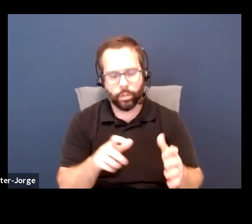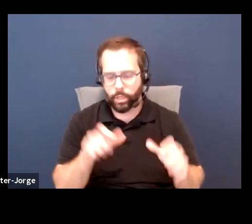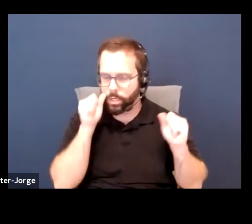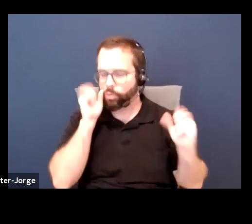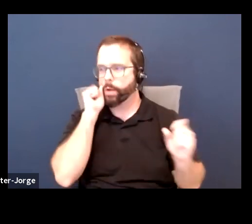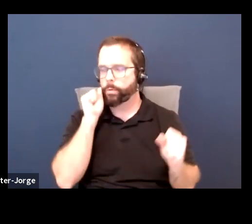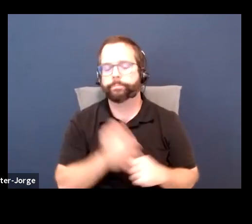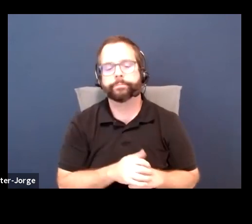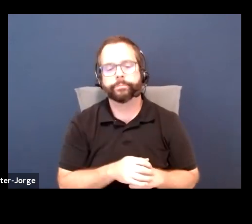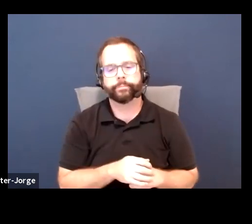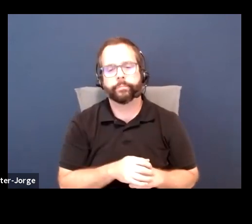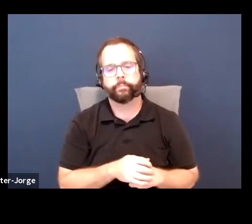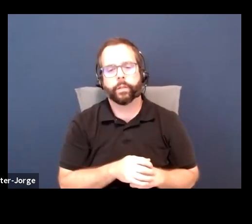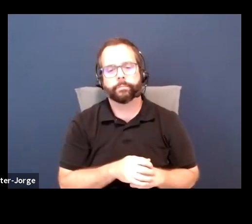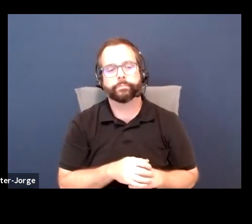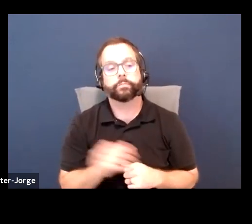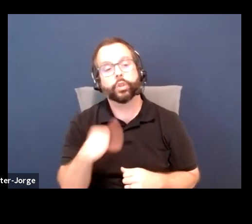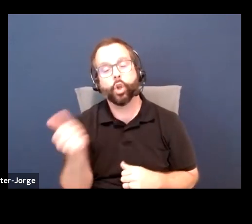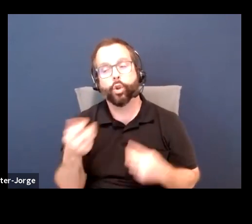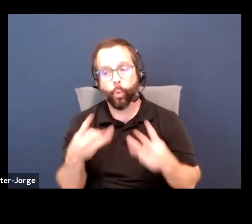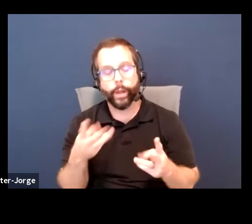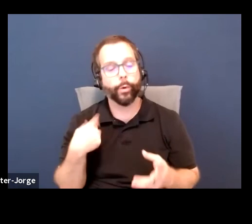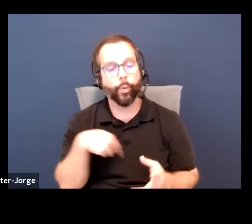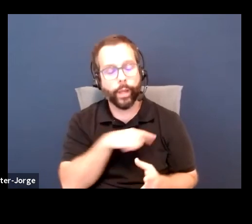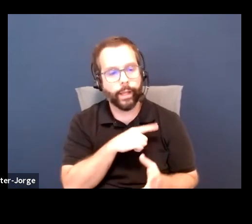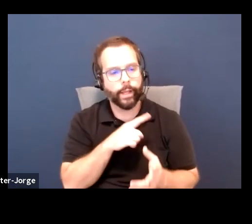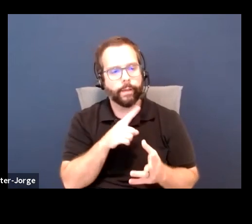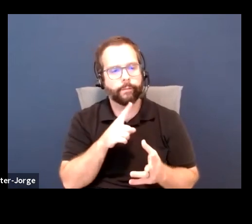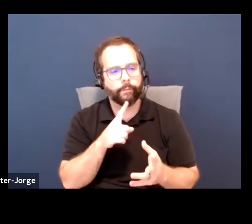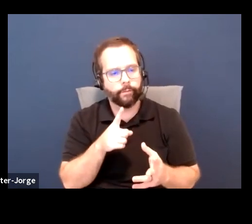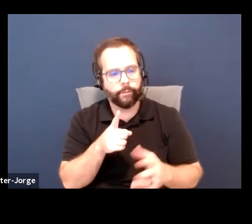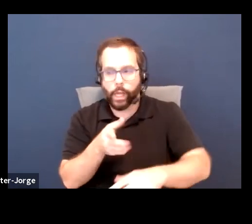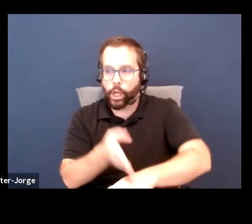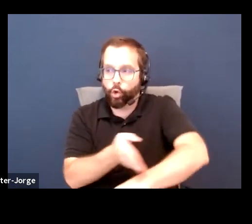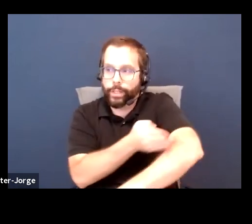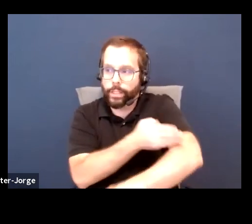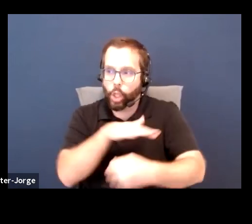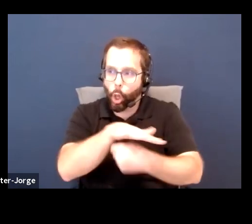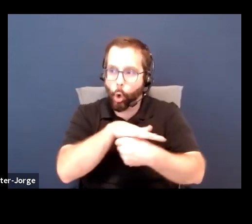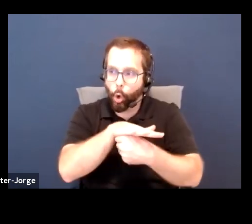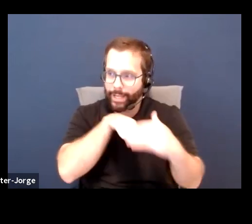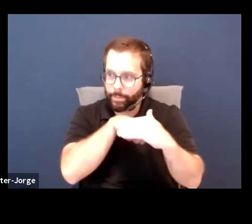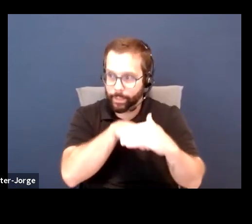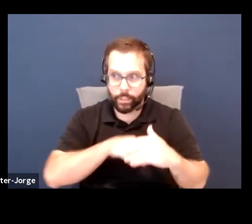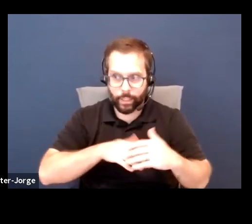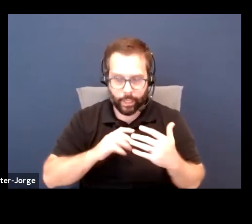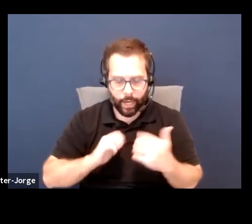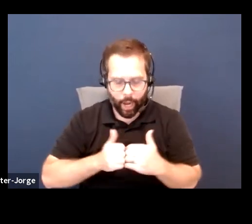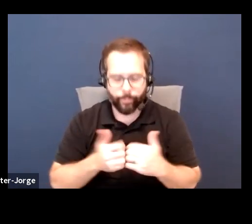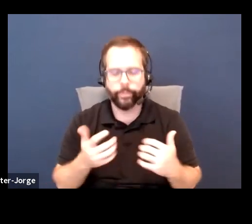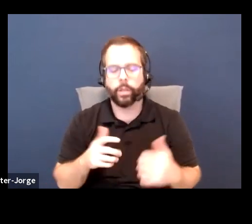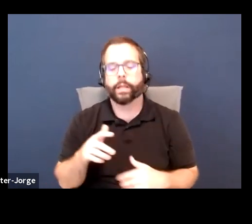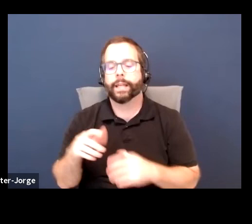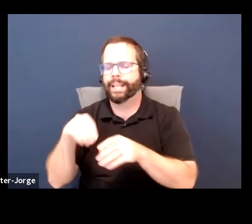Another way we've been increasing local accessibility is that in the state of Michigan,